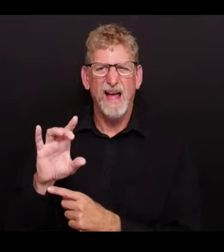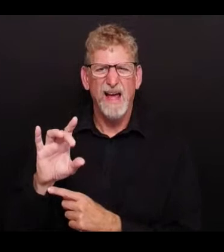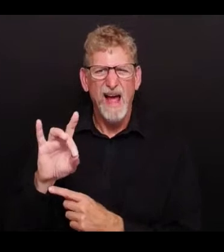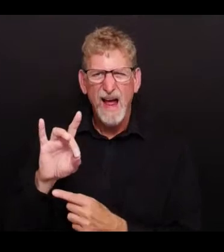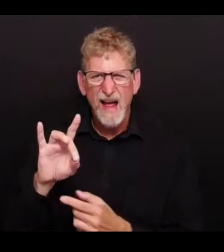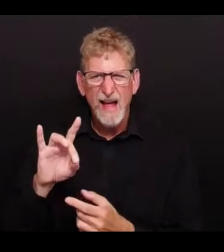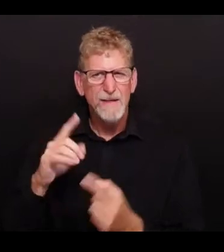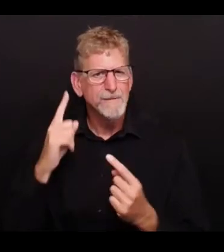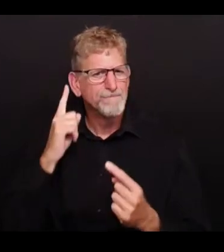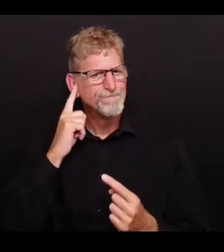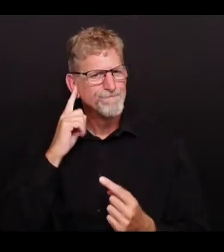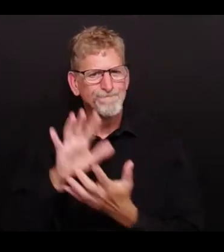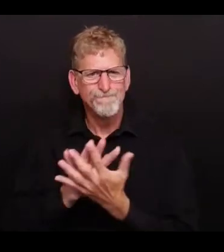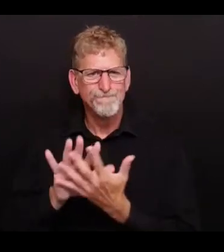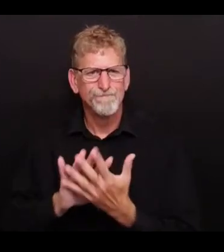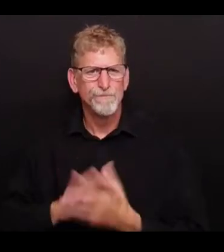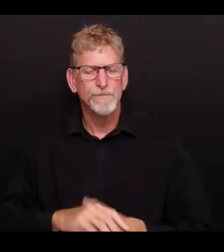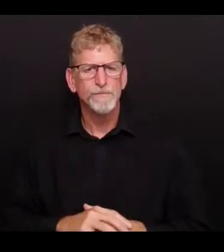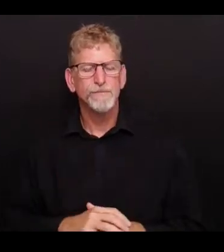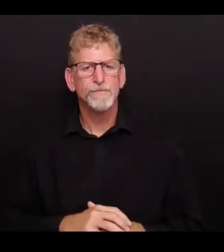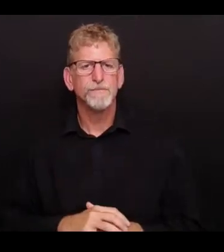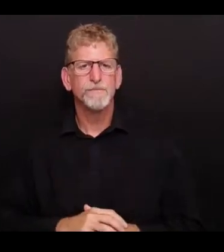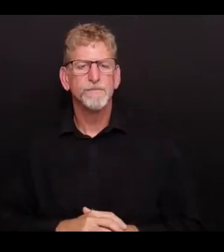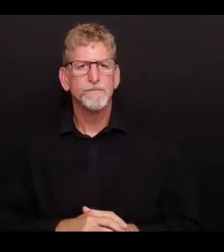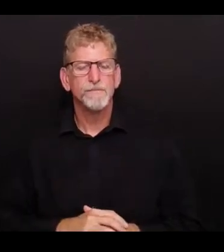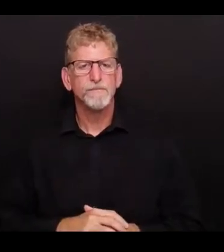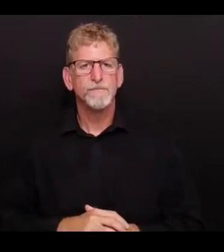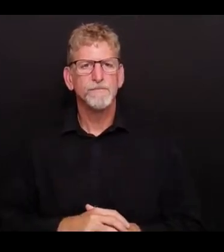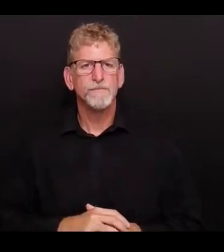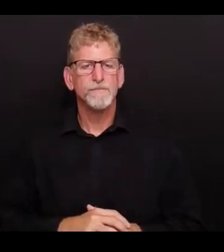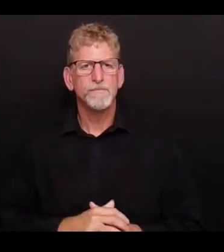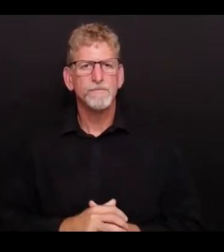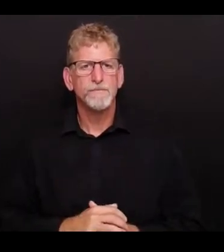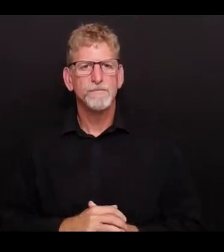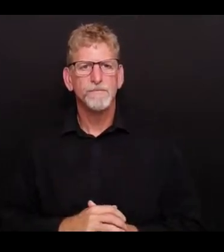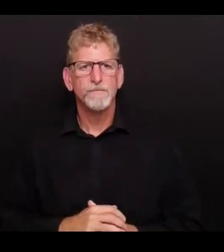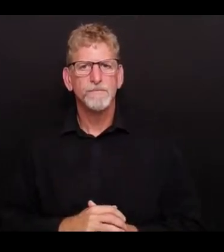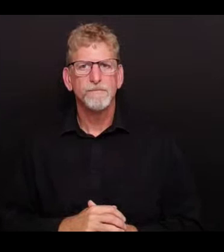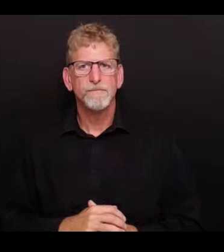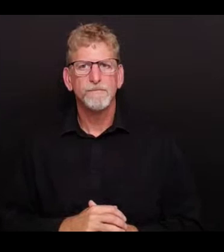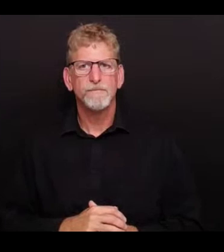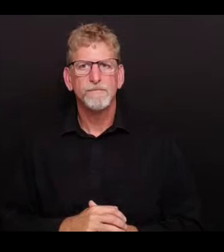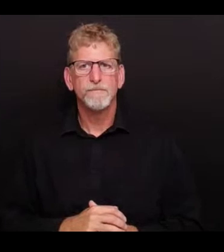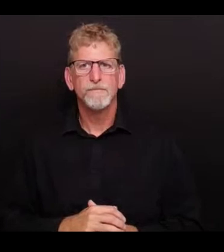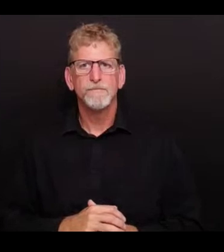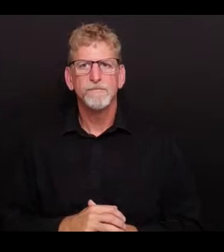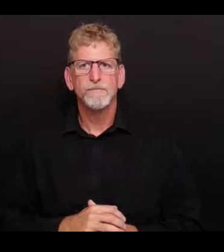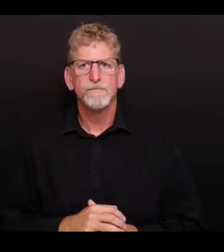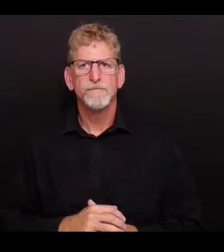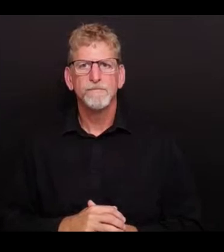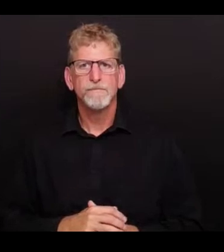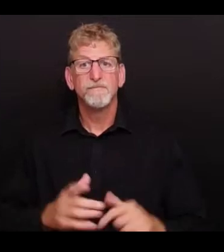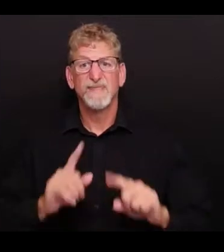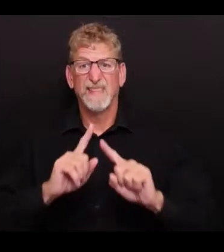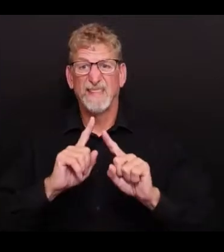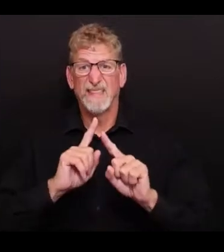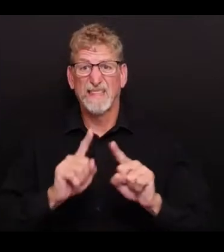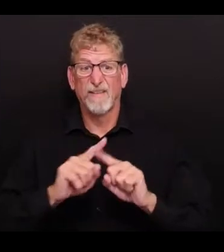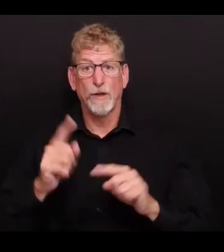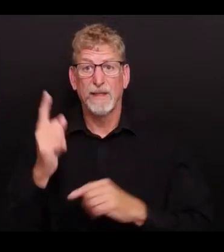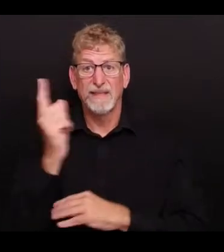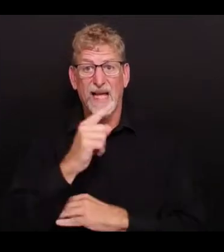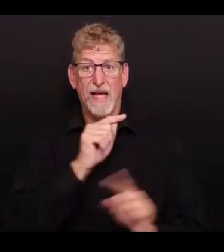fair amount of fluctuation in the day-to-day numbers, and as you know, yesterday we released a number of days' data altogether, given